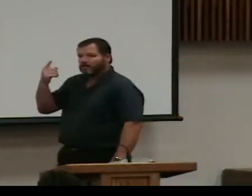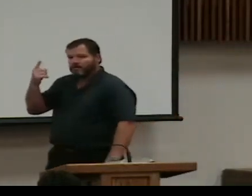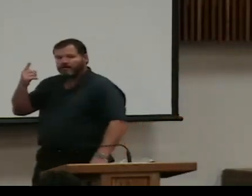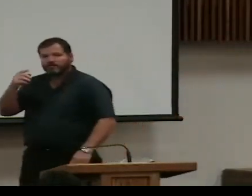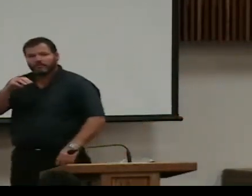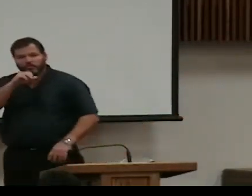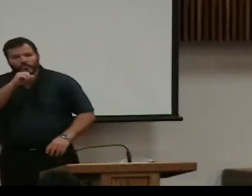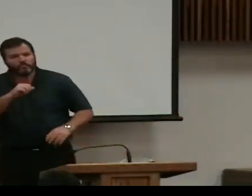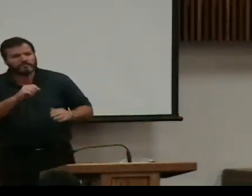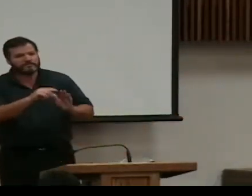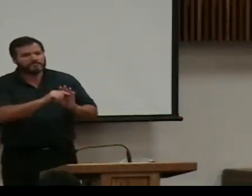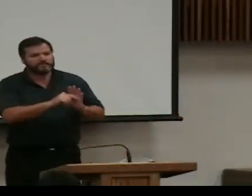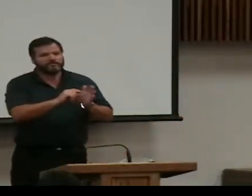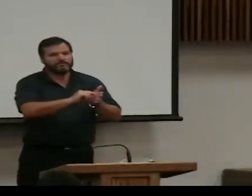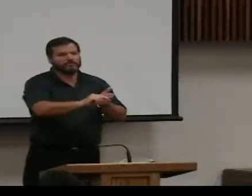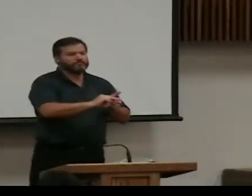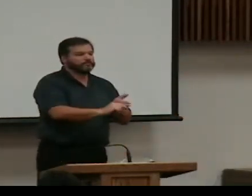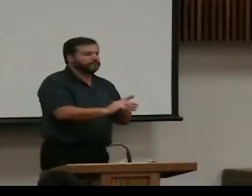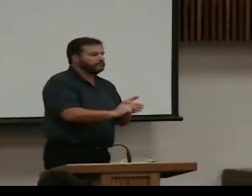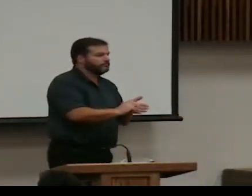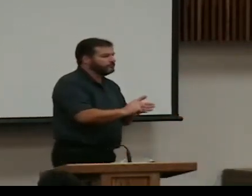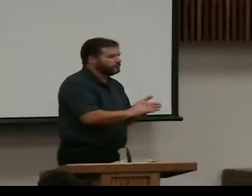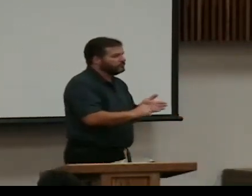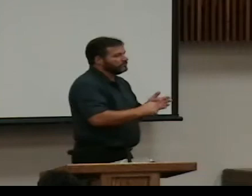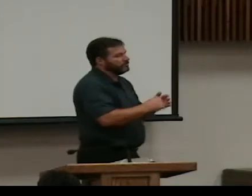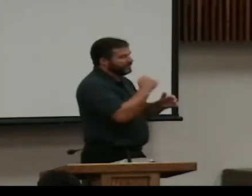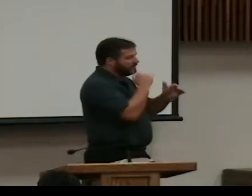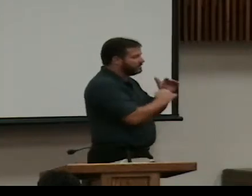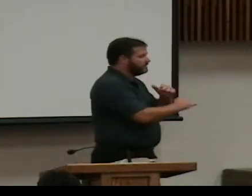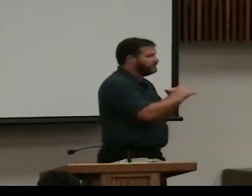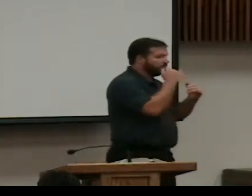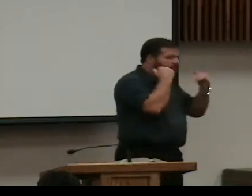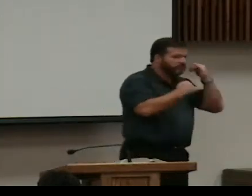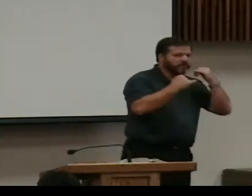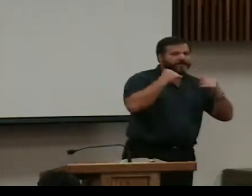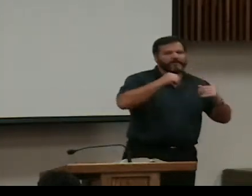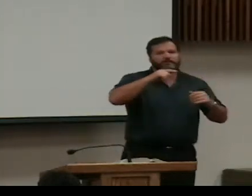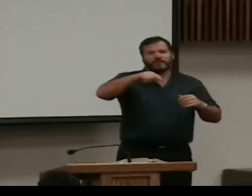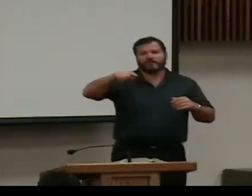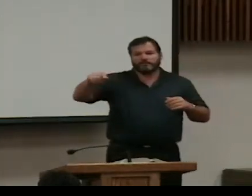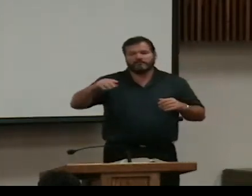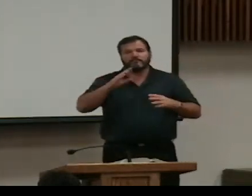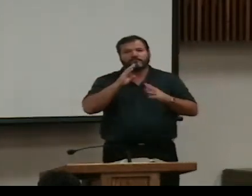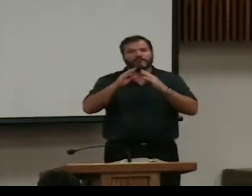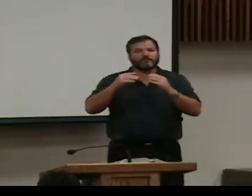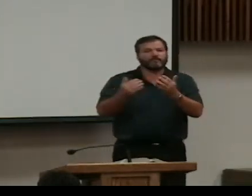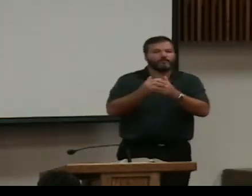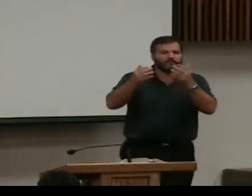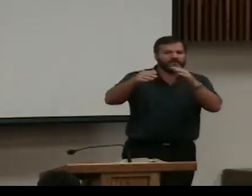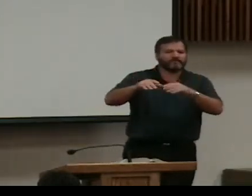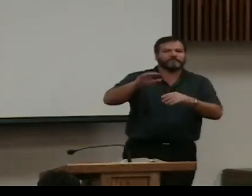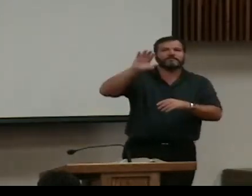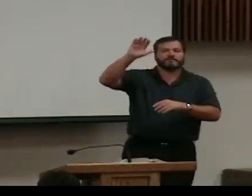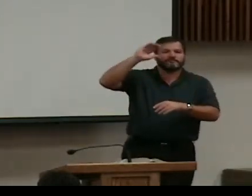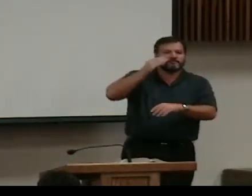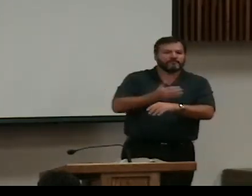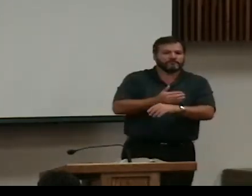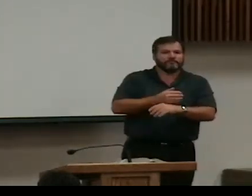He began to understand what the Old Testament scriptures really meant. Isaiah and Jeremiah had talked about the New Covenant,